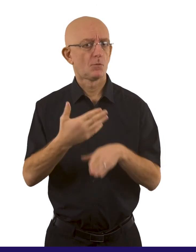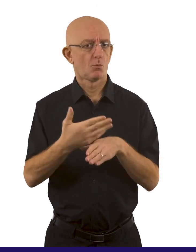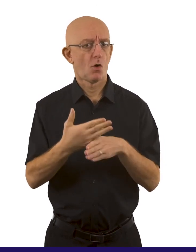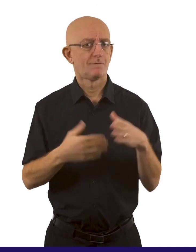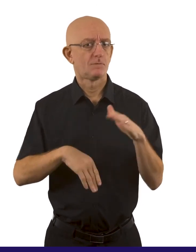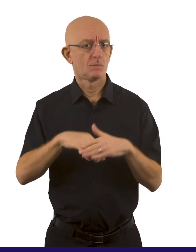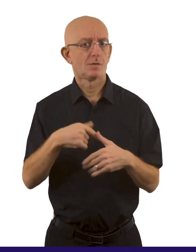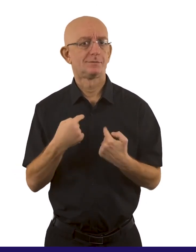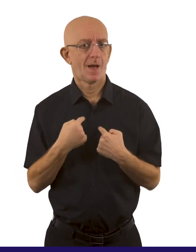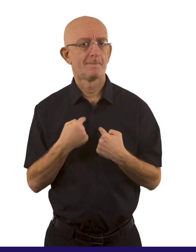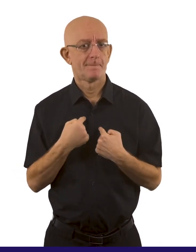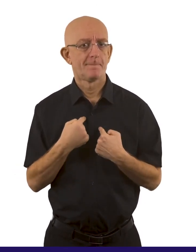Yes, full-time.